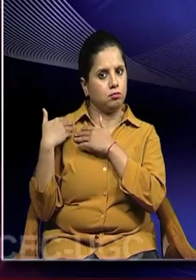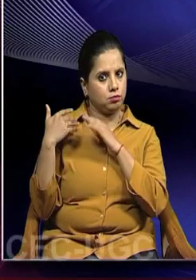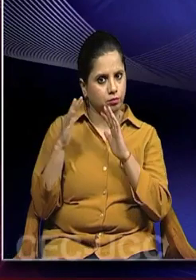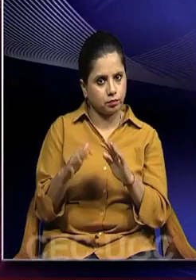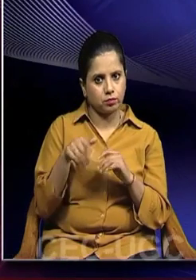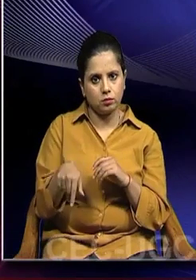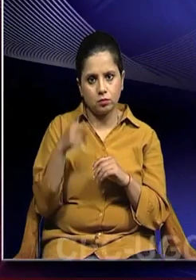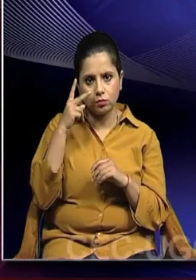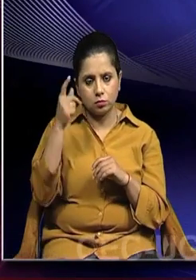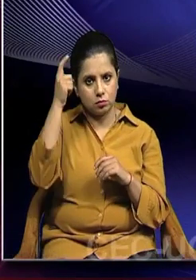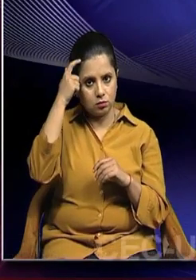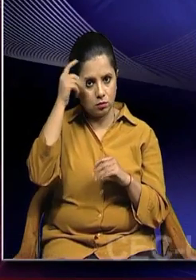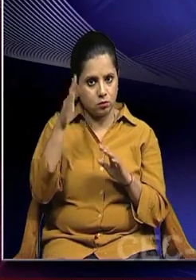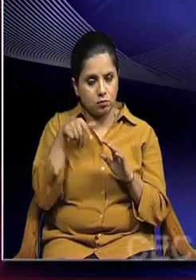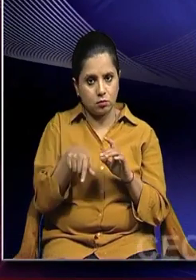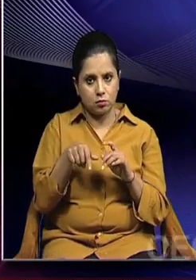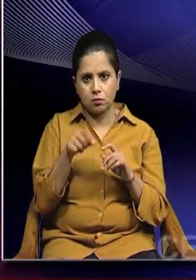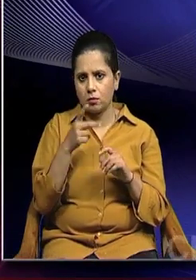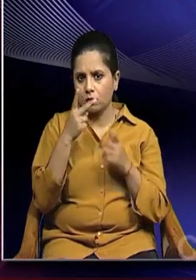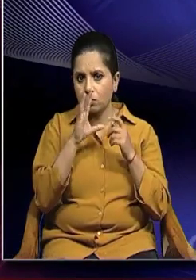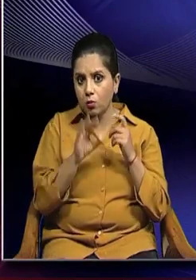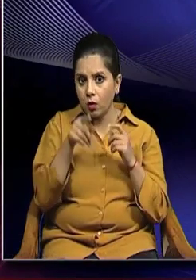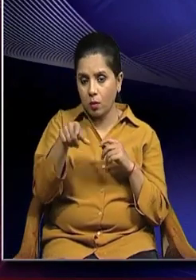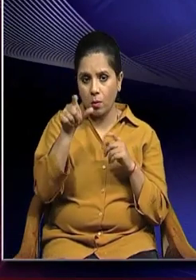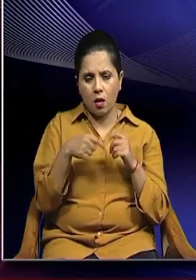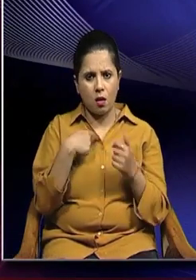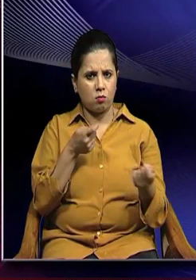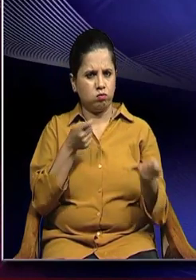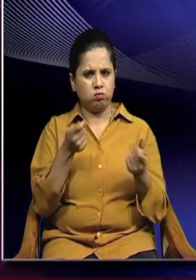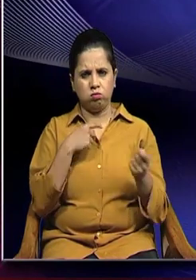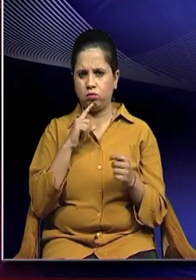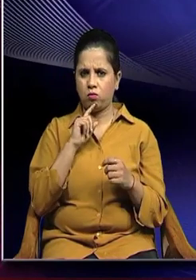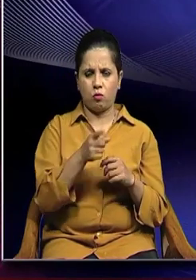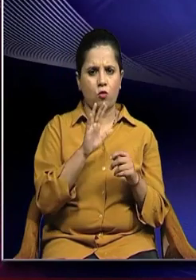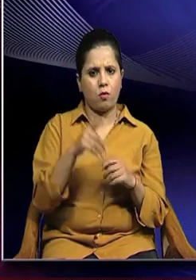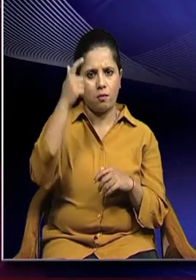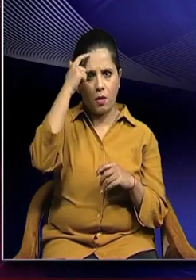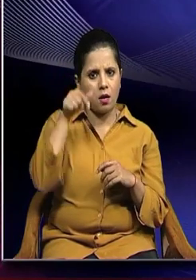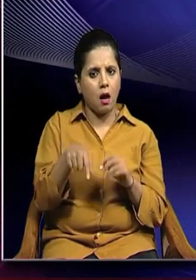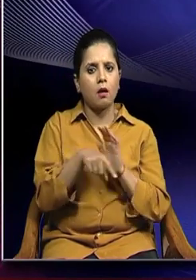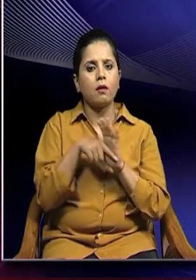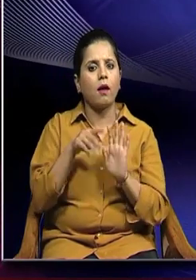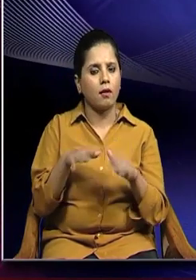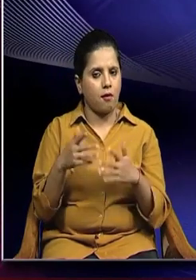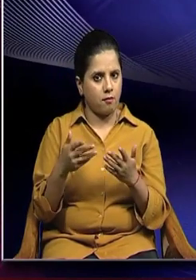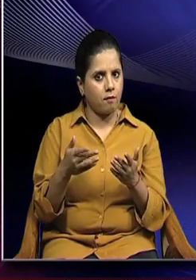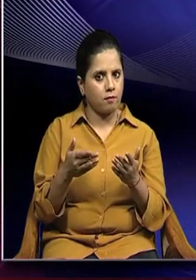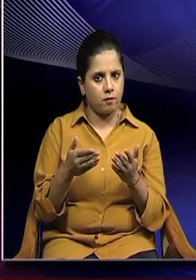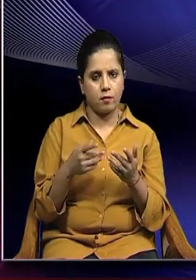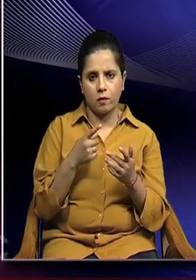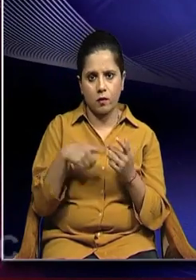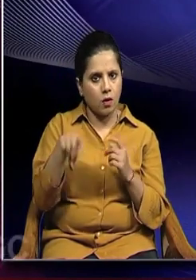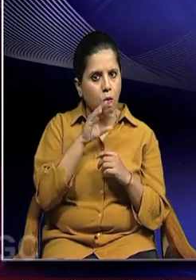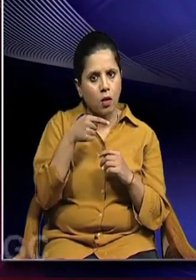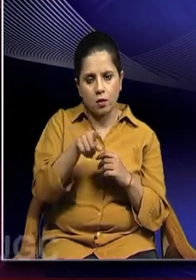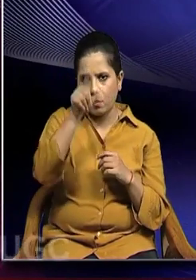with negative mentalities, the person who is very authoritative and mentality is negative, you are